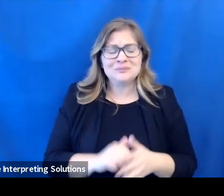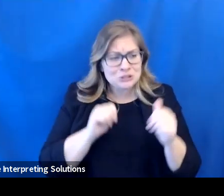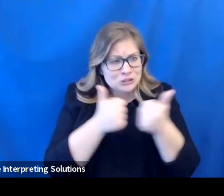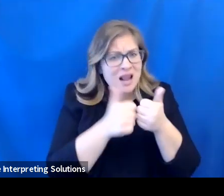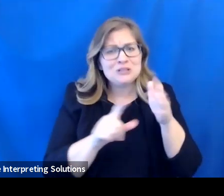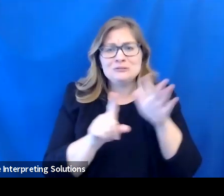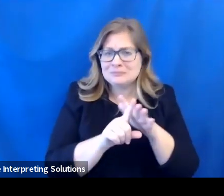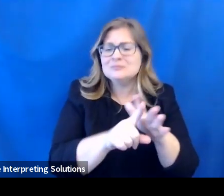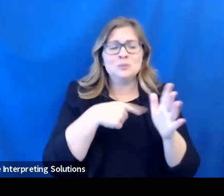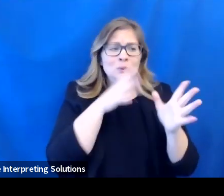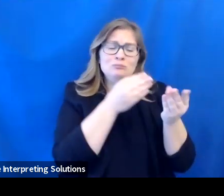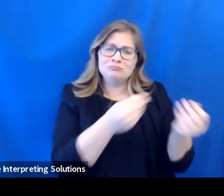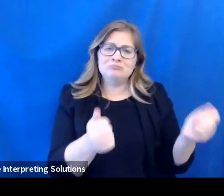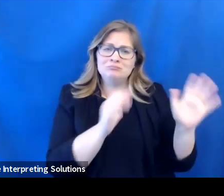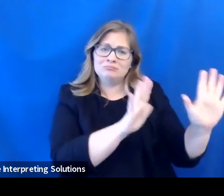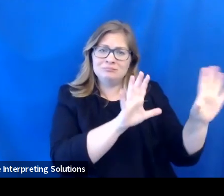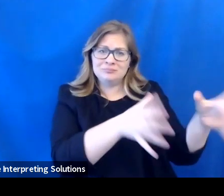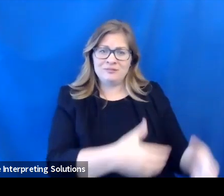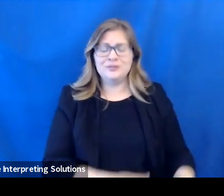Steve Grove with Deed. Commissioner?